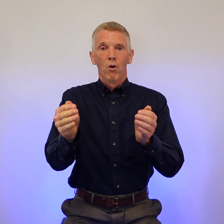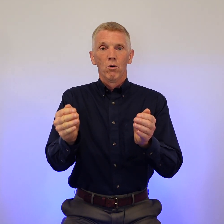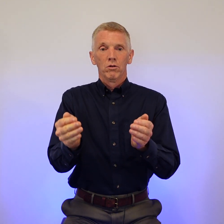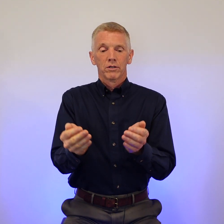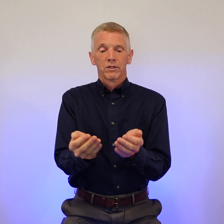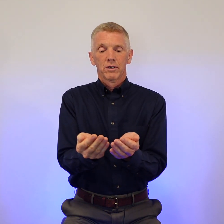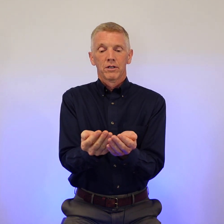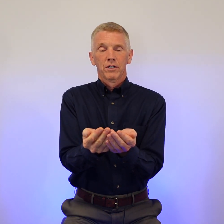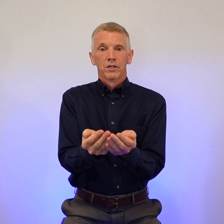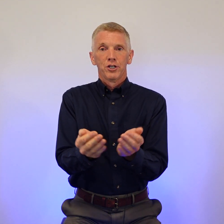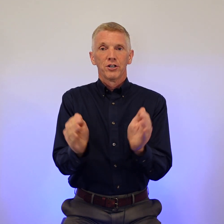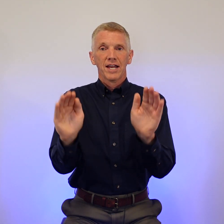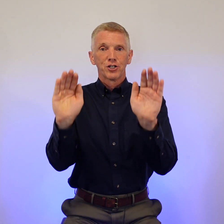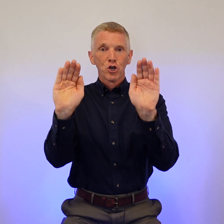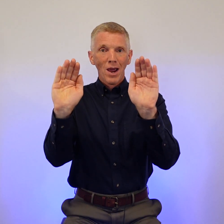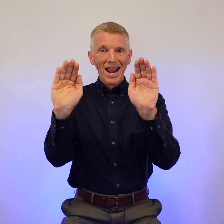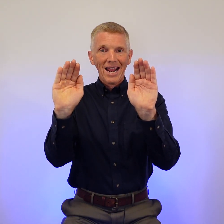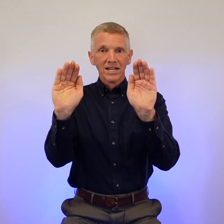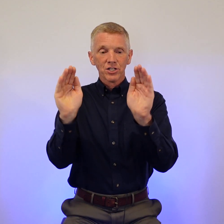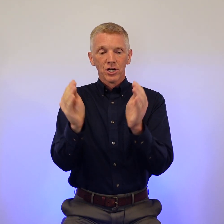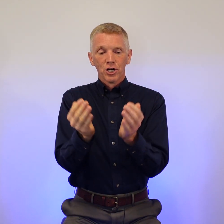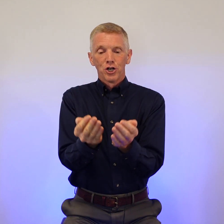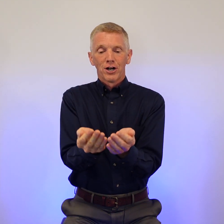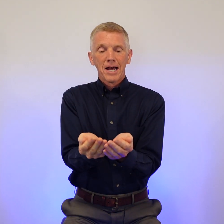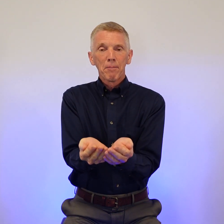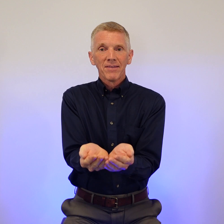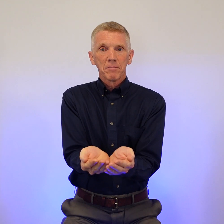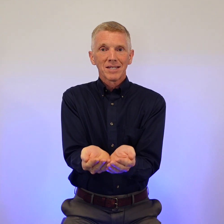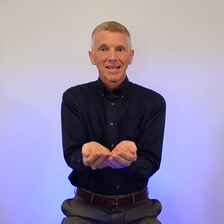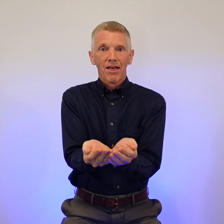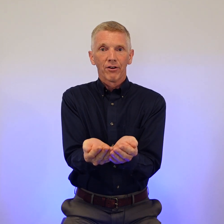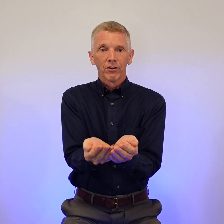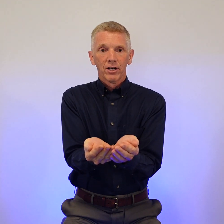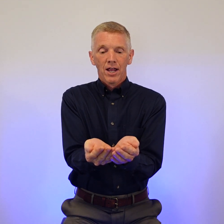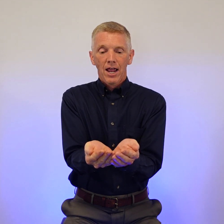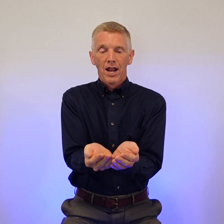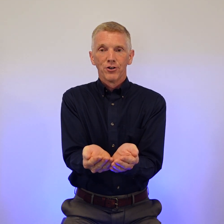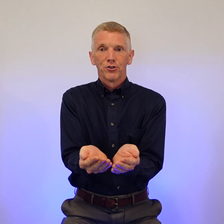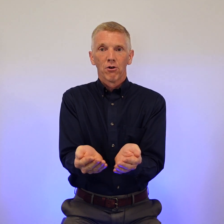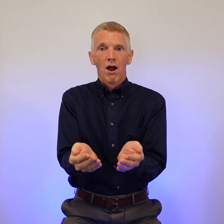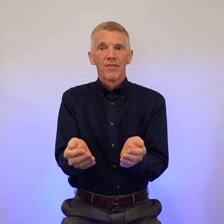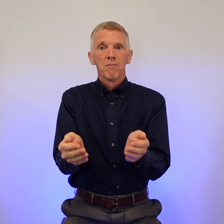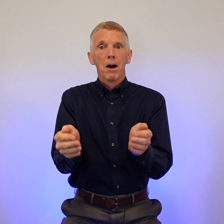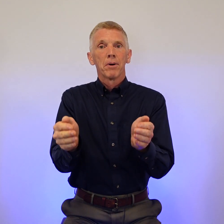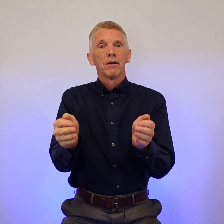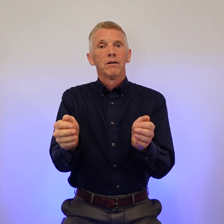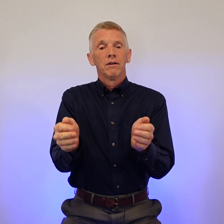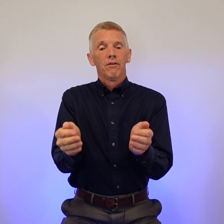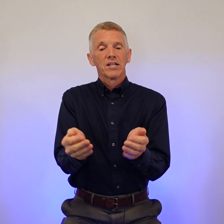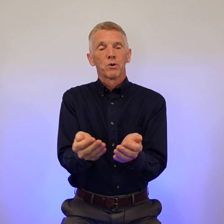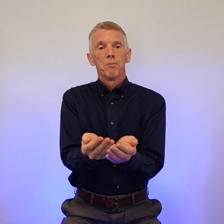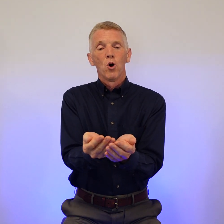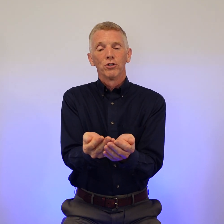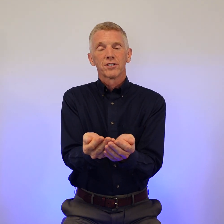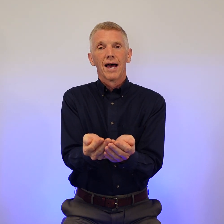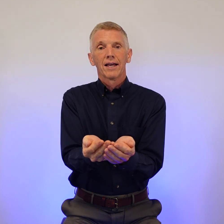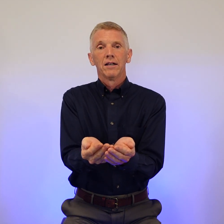Bowl. You're gonna take two hands, you're cupping them together, and you're drawing them up. That's what a bowl looks like,